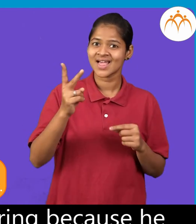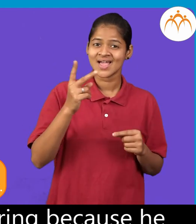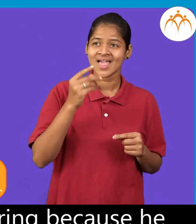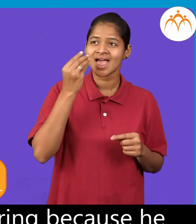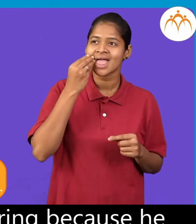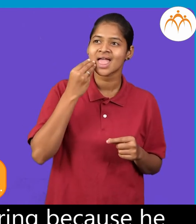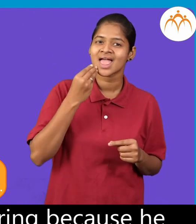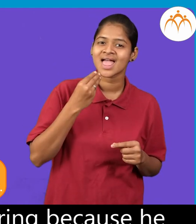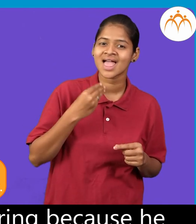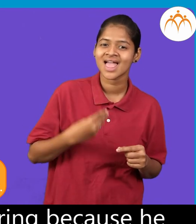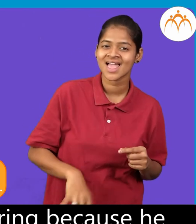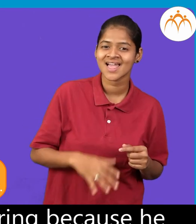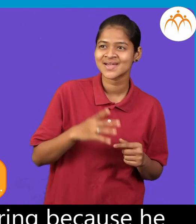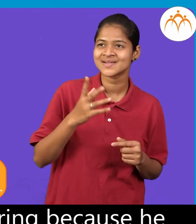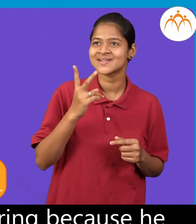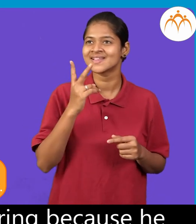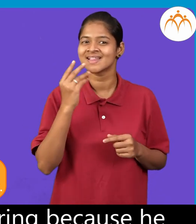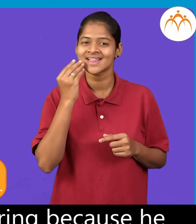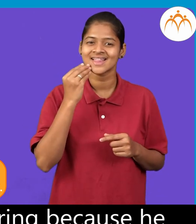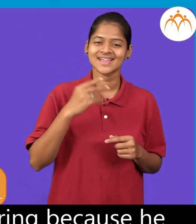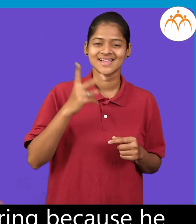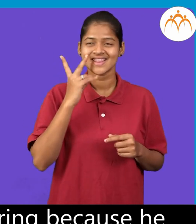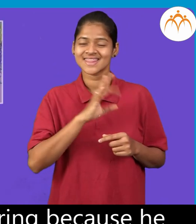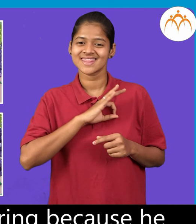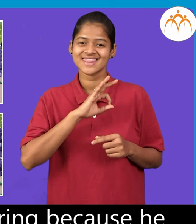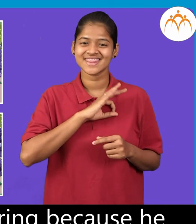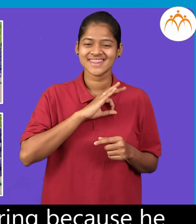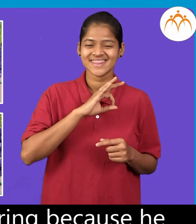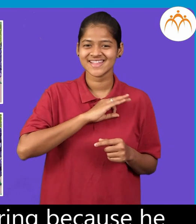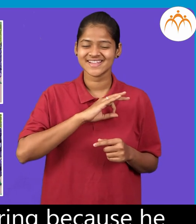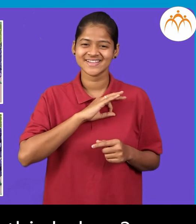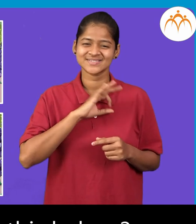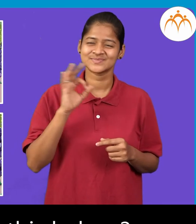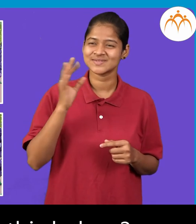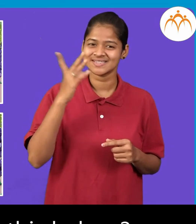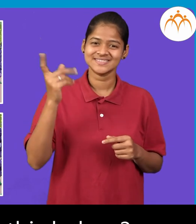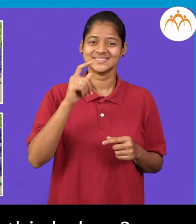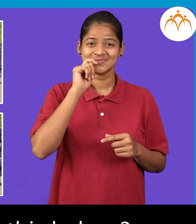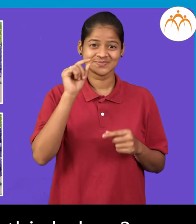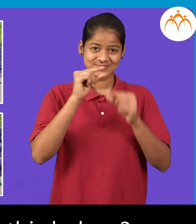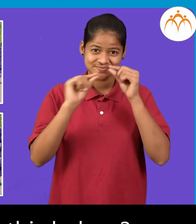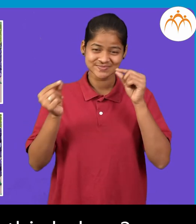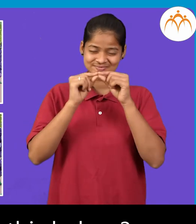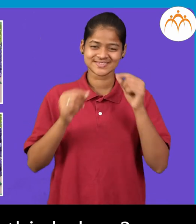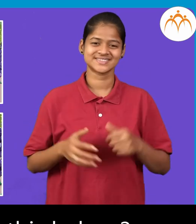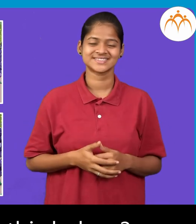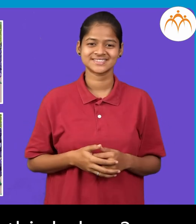because he liked grapes a lot what will be at the third place